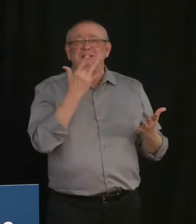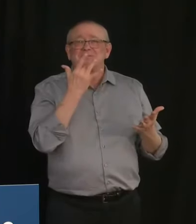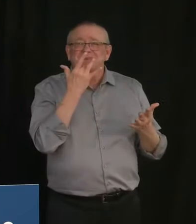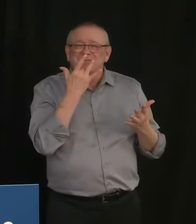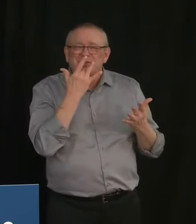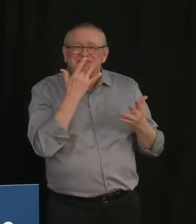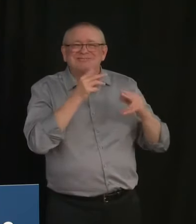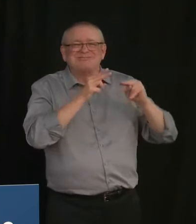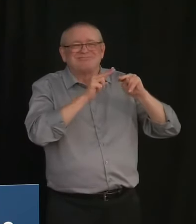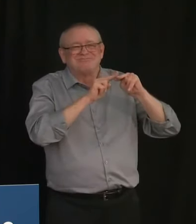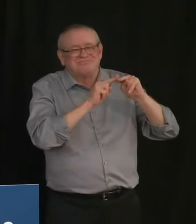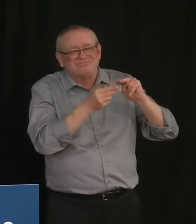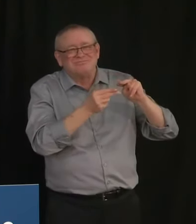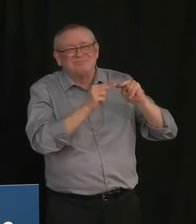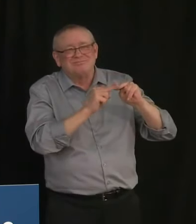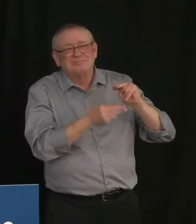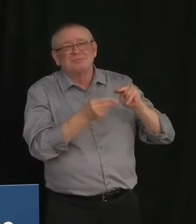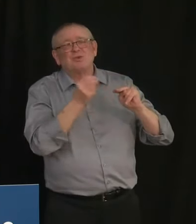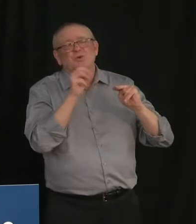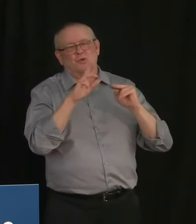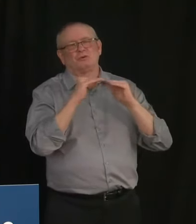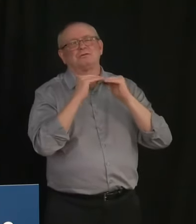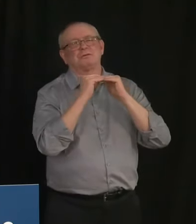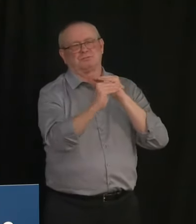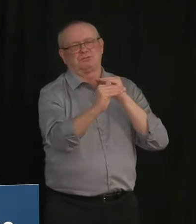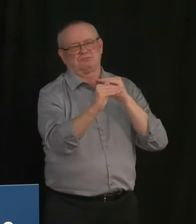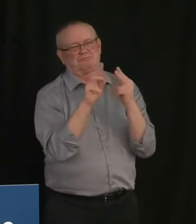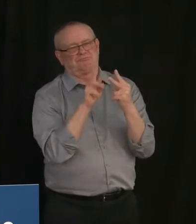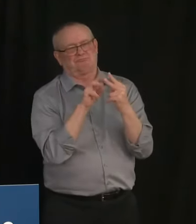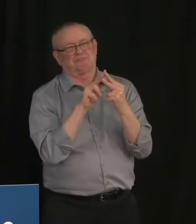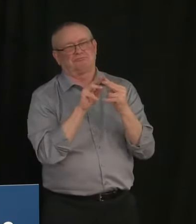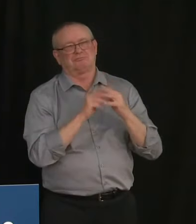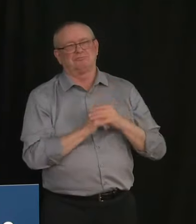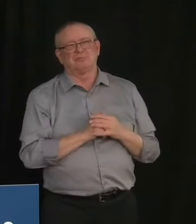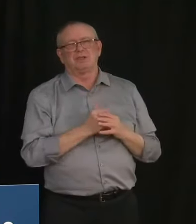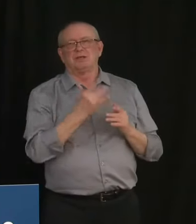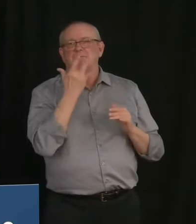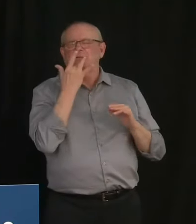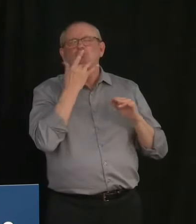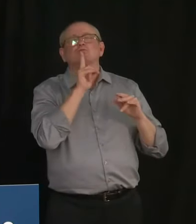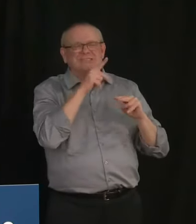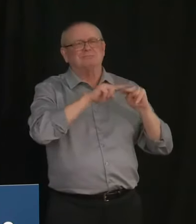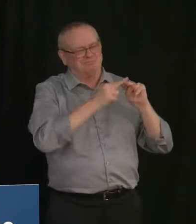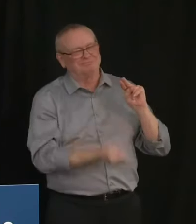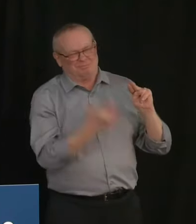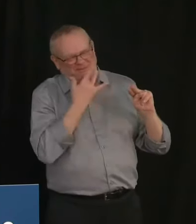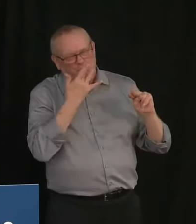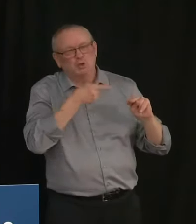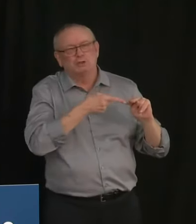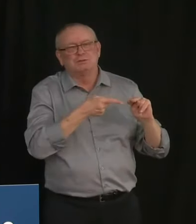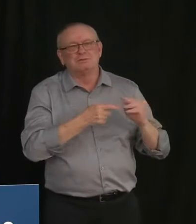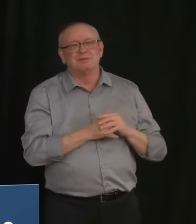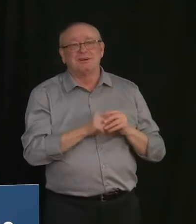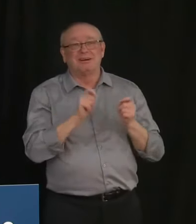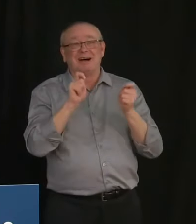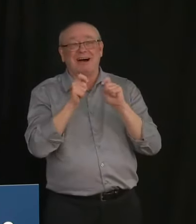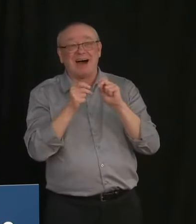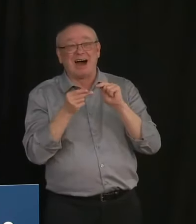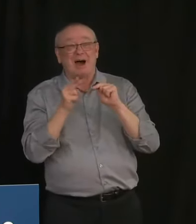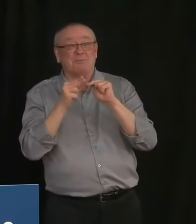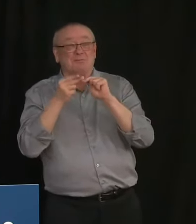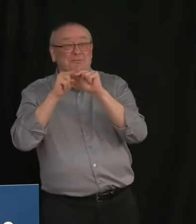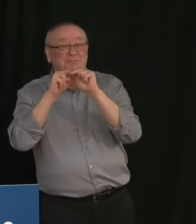is possible, but less ideal. And if cases start to go up again and positivity rate starts to go up again over